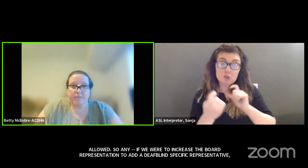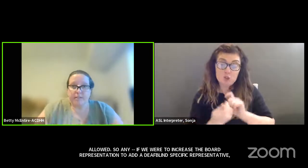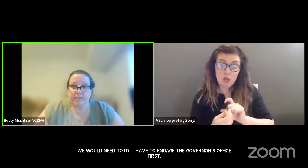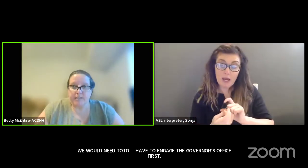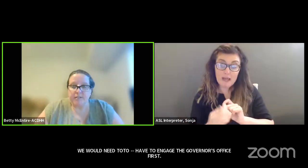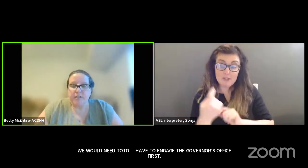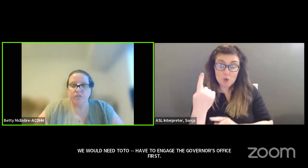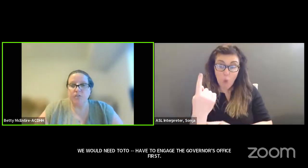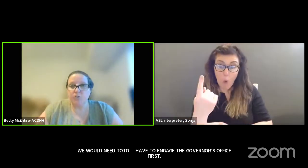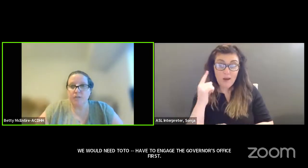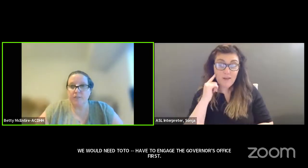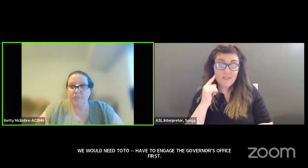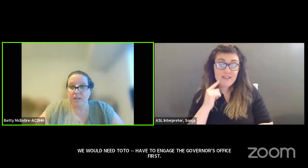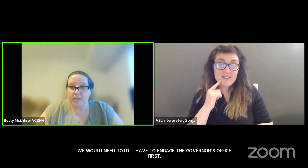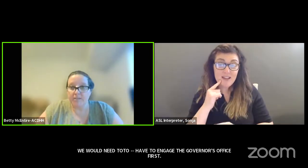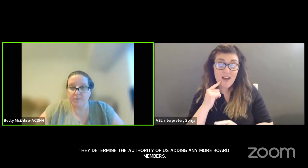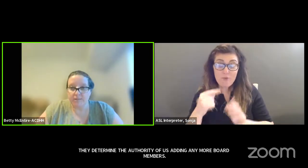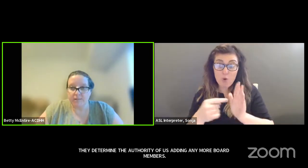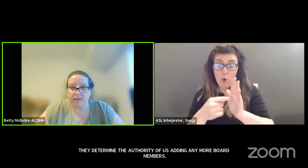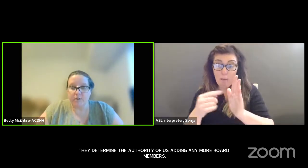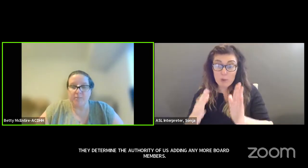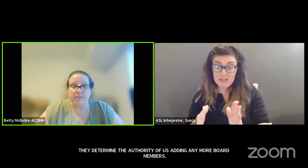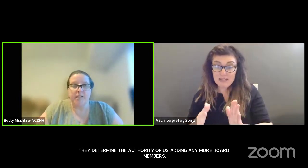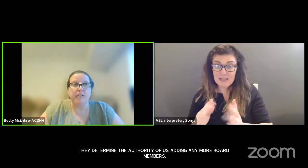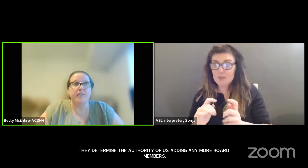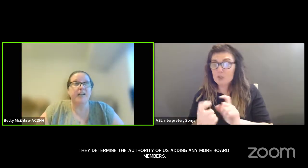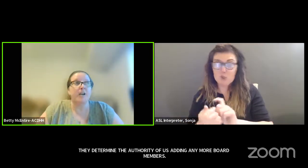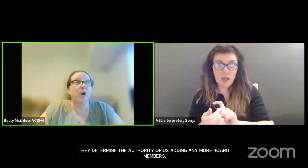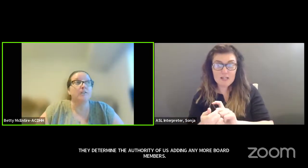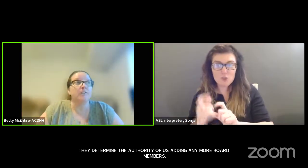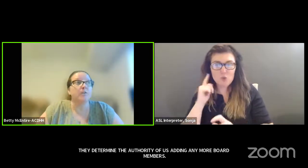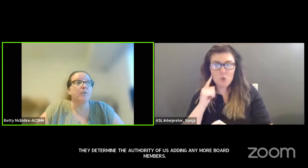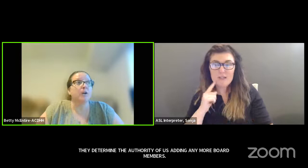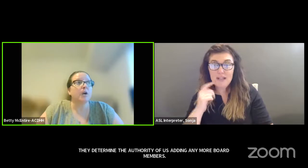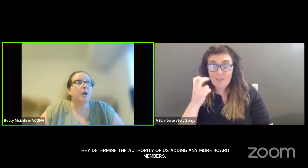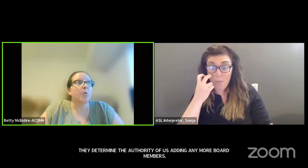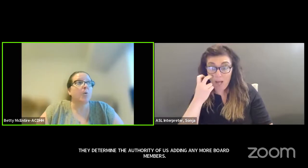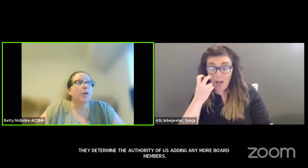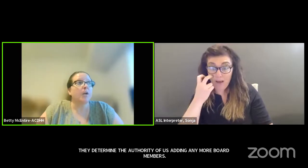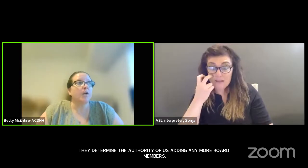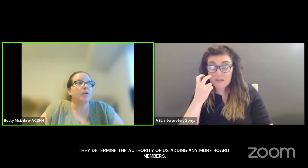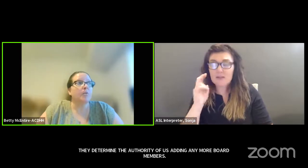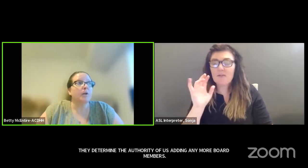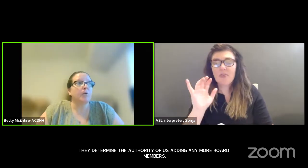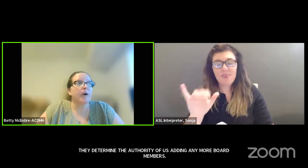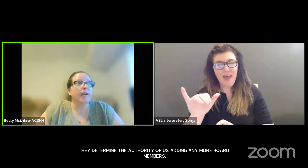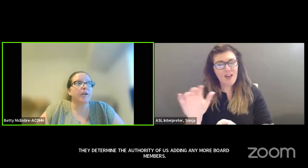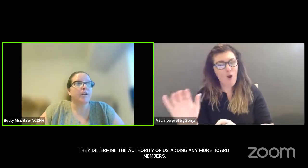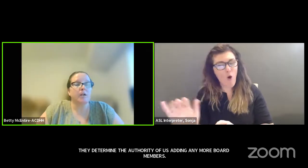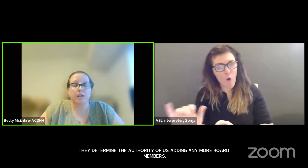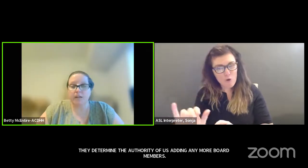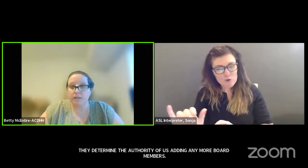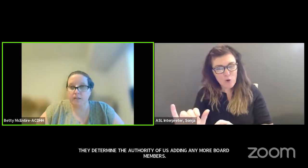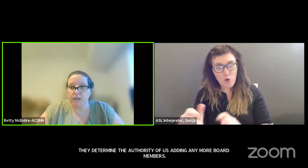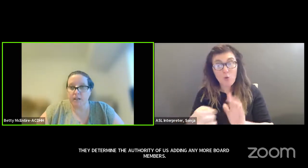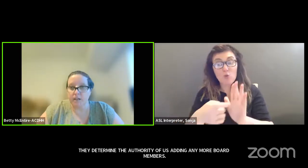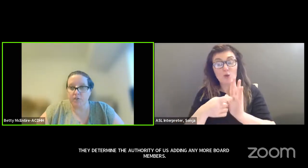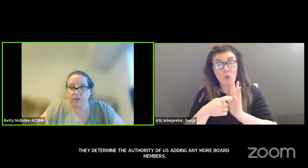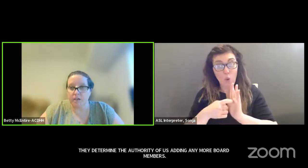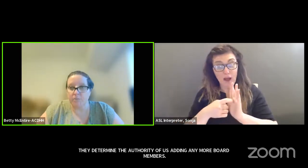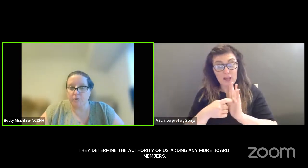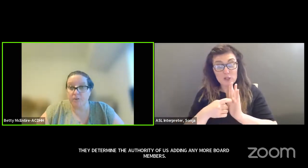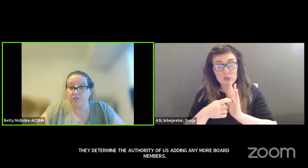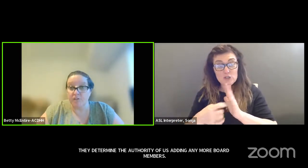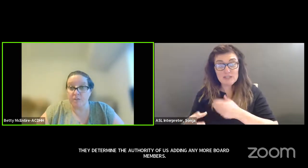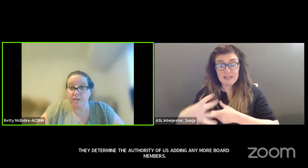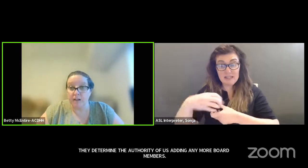deaf representatives to a deafblind specific representative, that also would require the